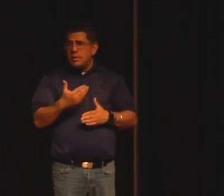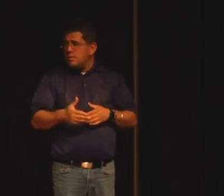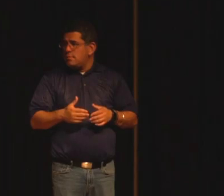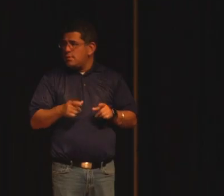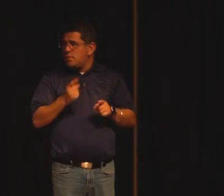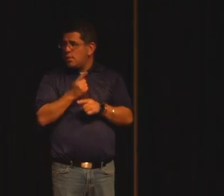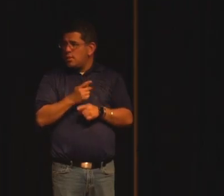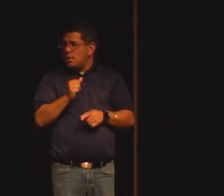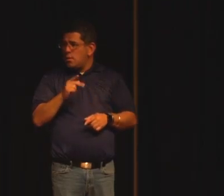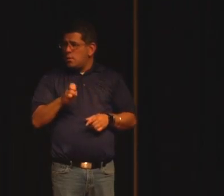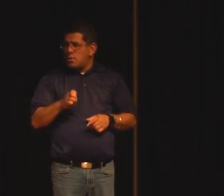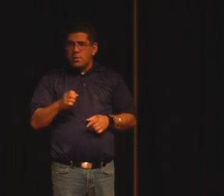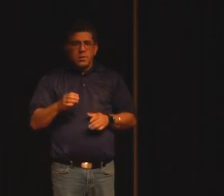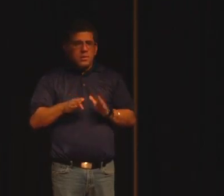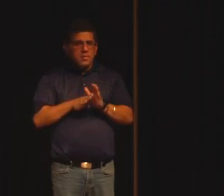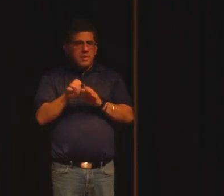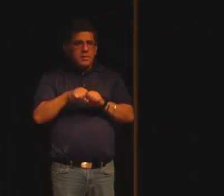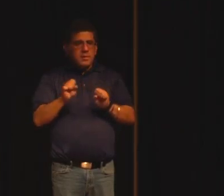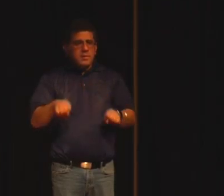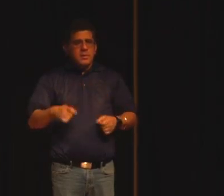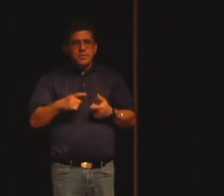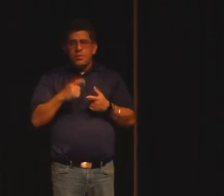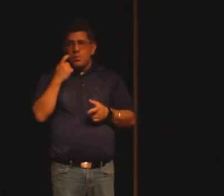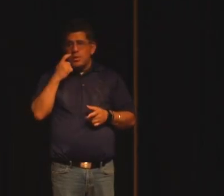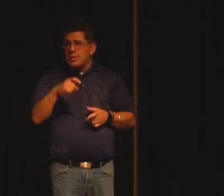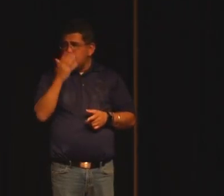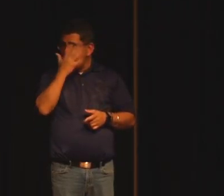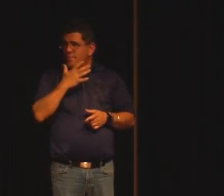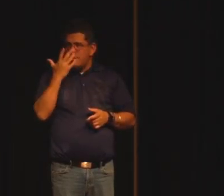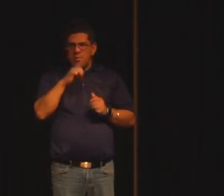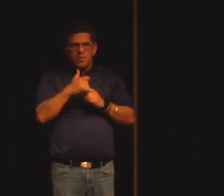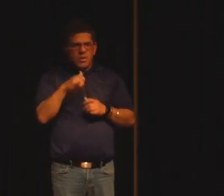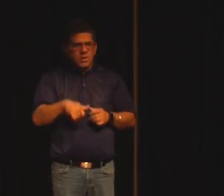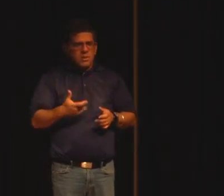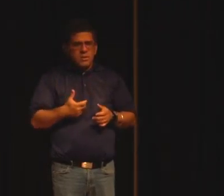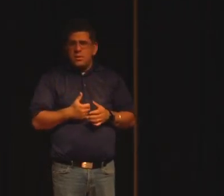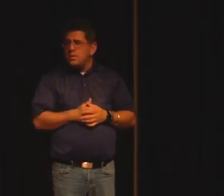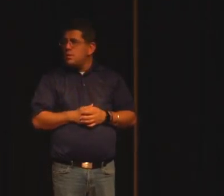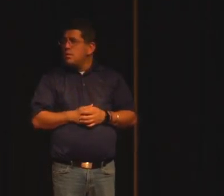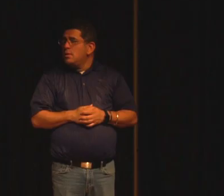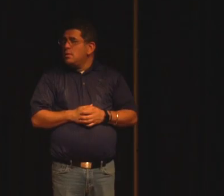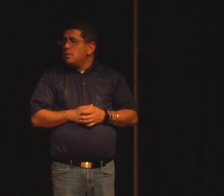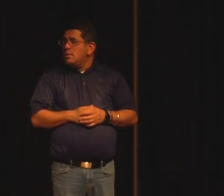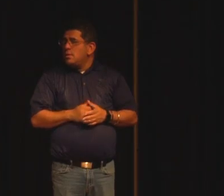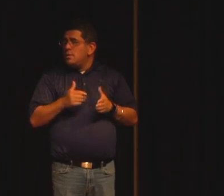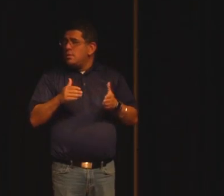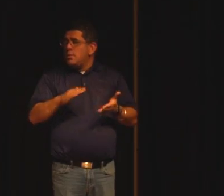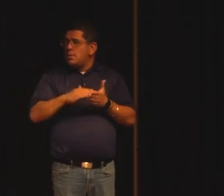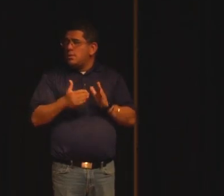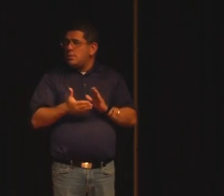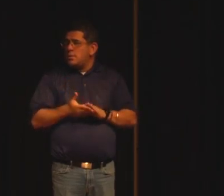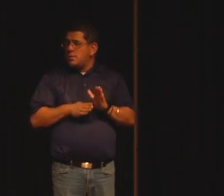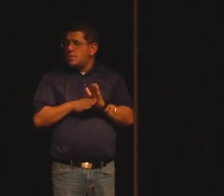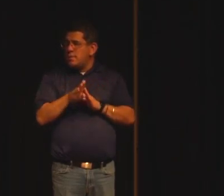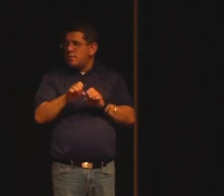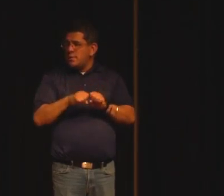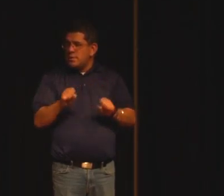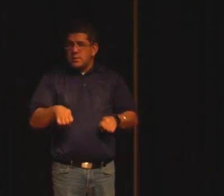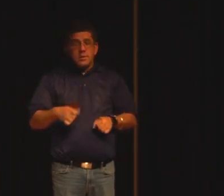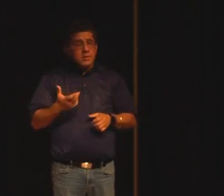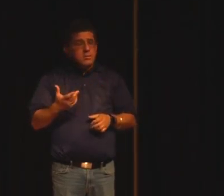code, develop a system to do recognition of faces, how would you do that? The community has developed systems.